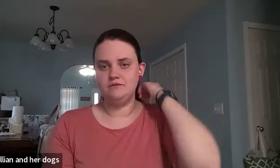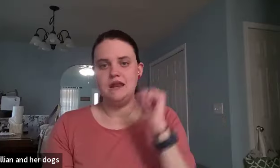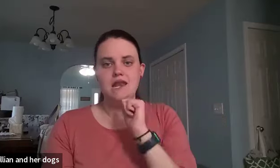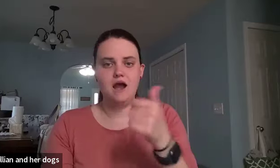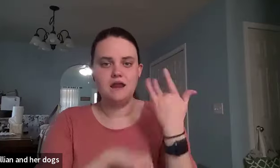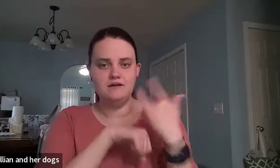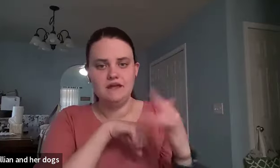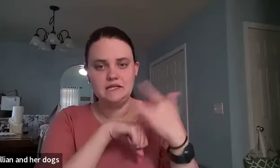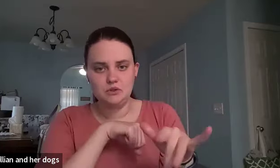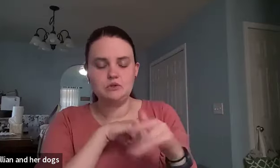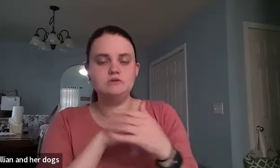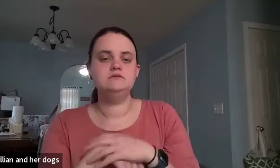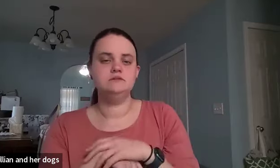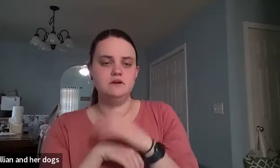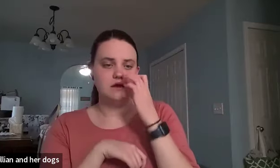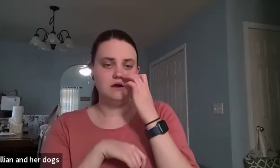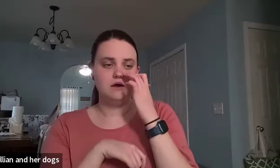unavailable, not available,